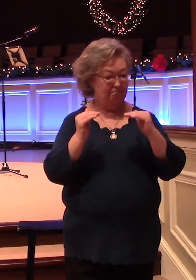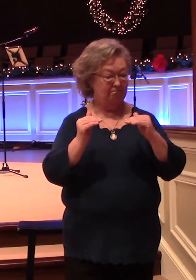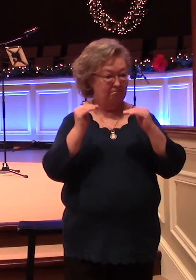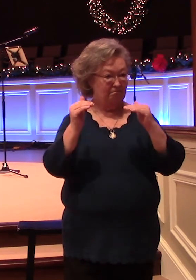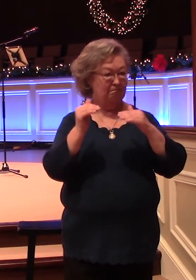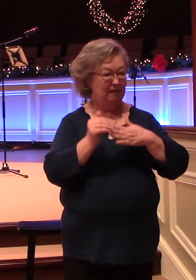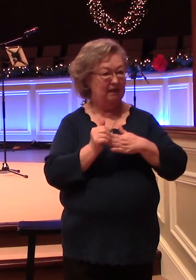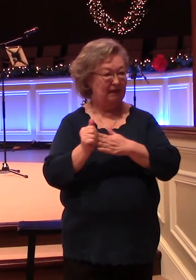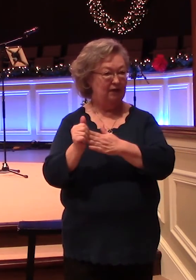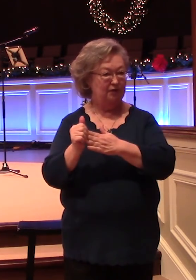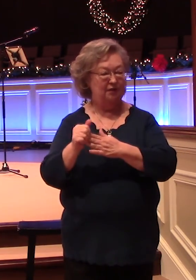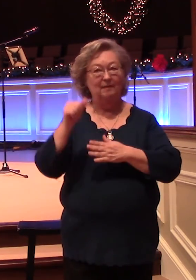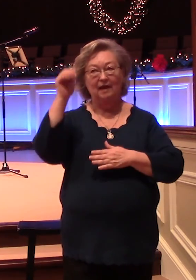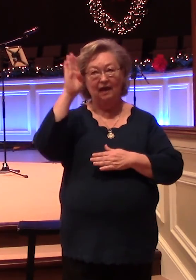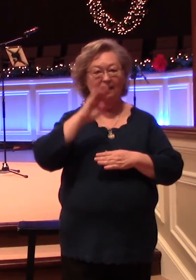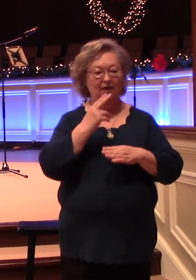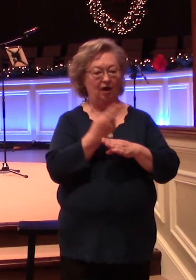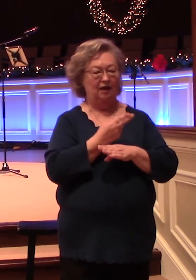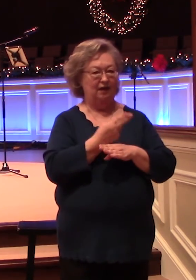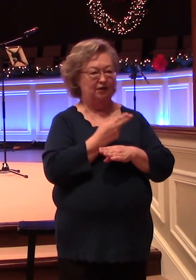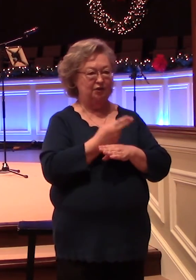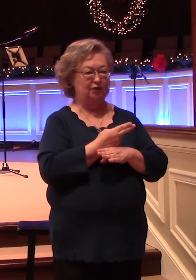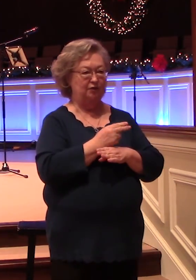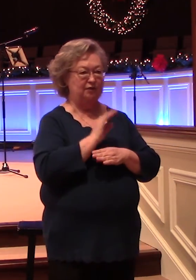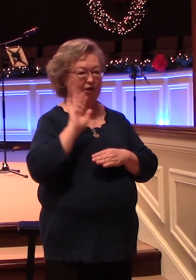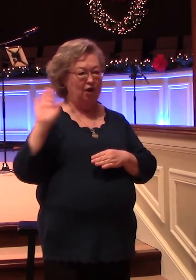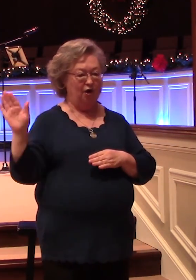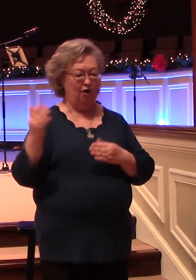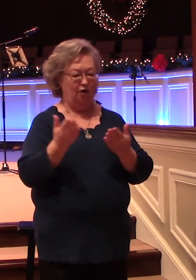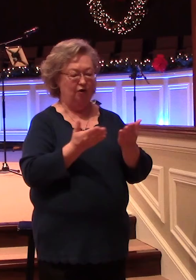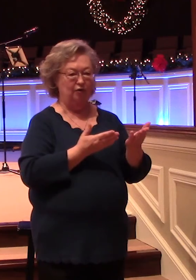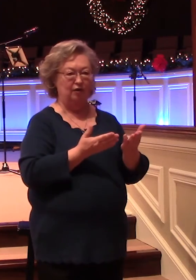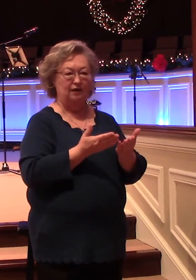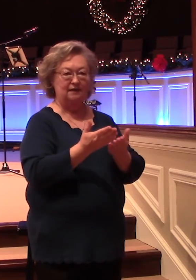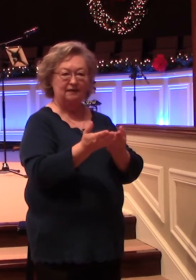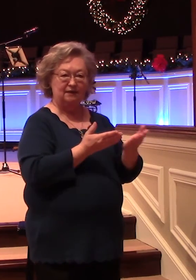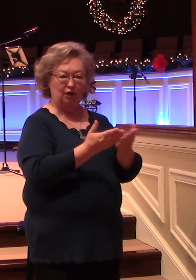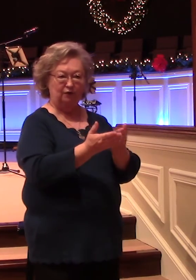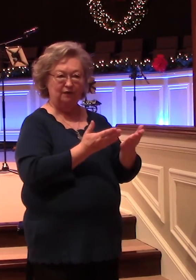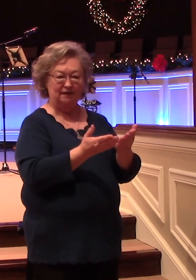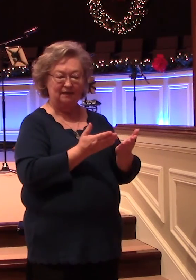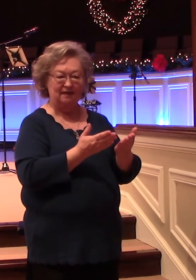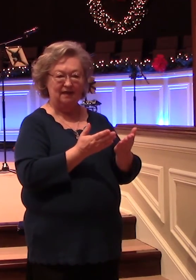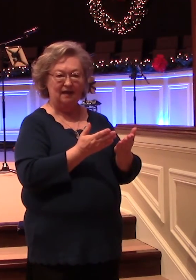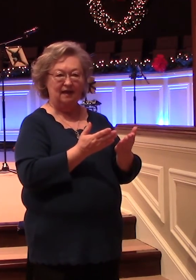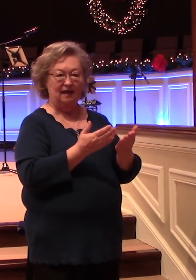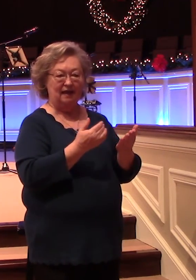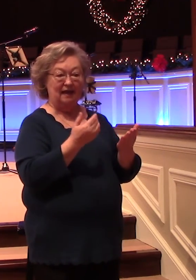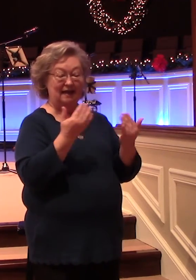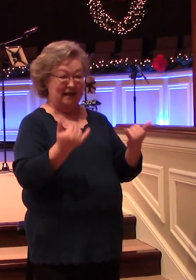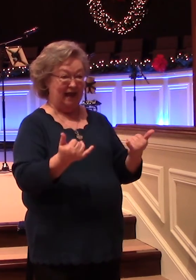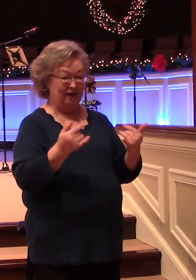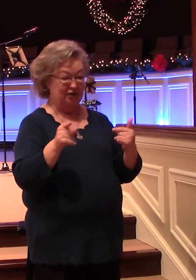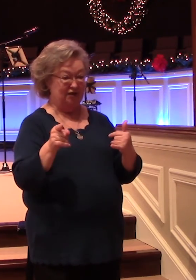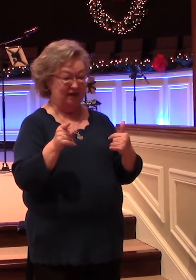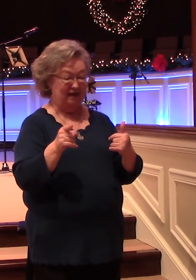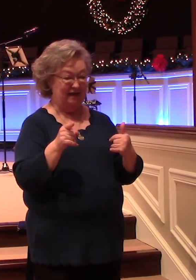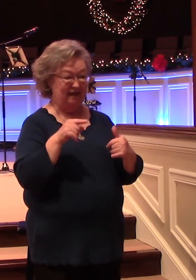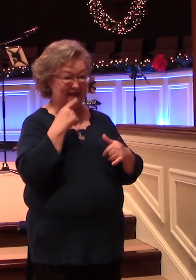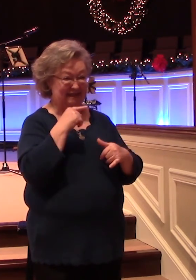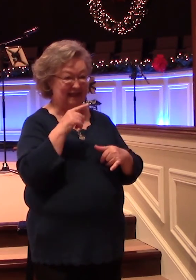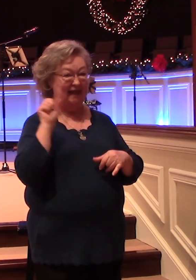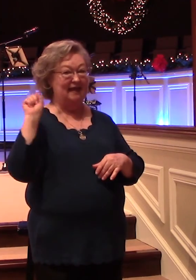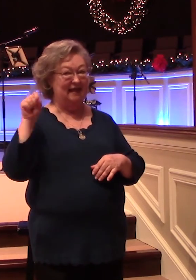service in our children's ministry to stir in Lexi a call to ministry. And so she is saying yes to God's call and ministry over her life.